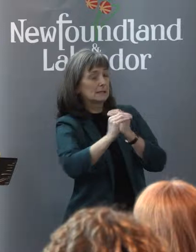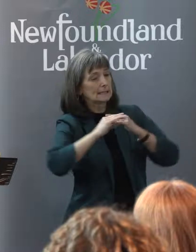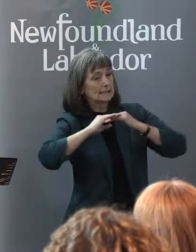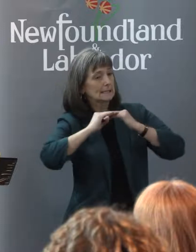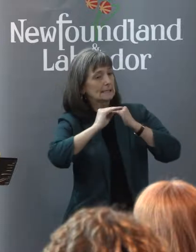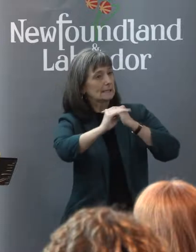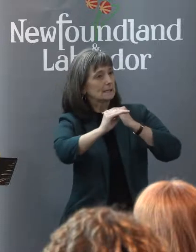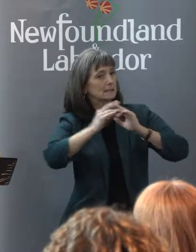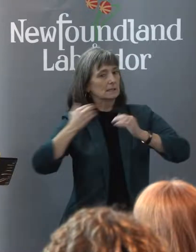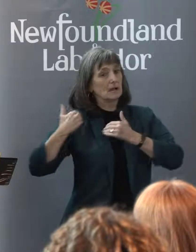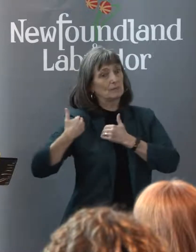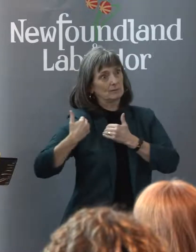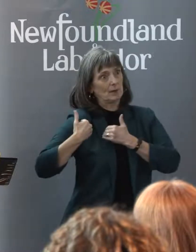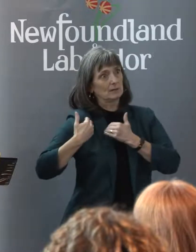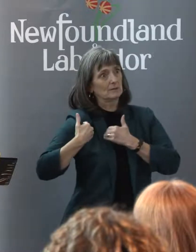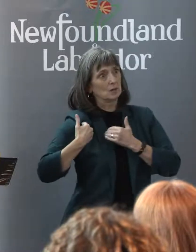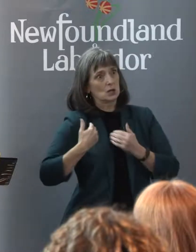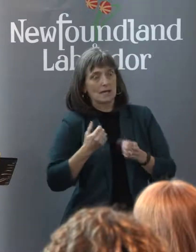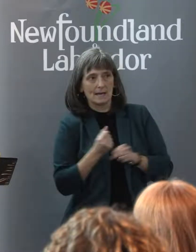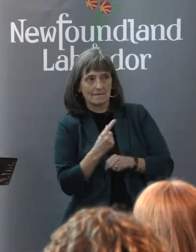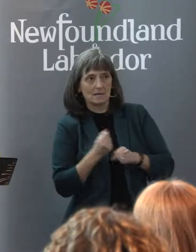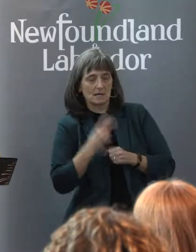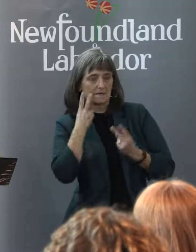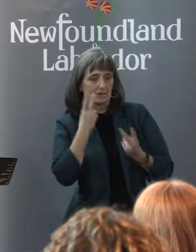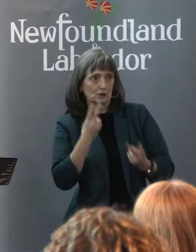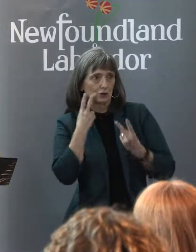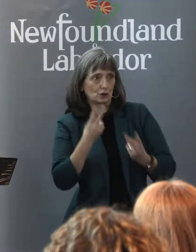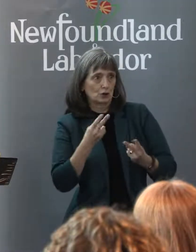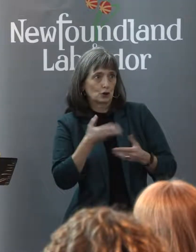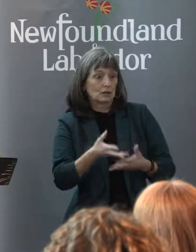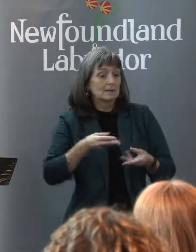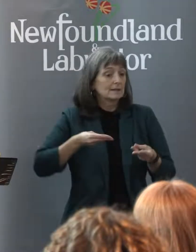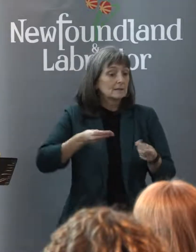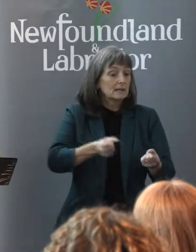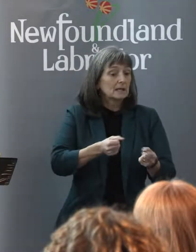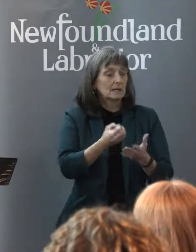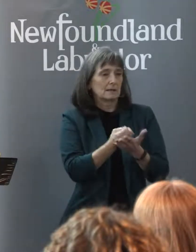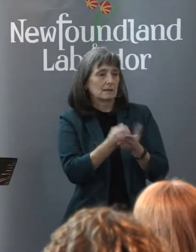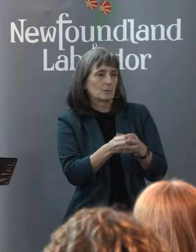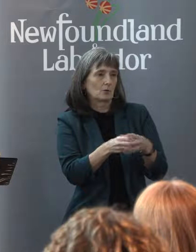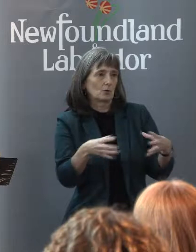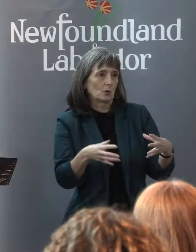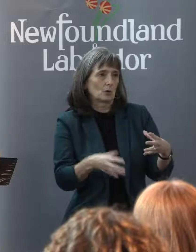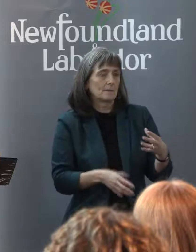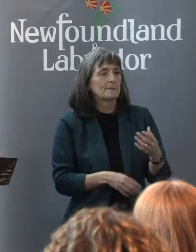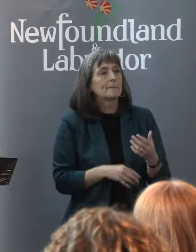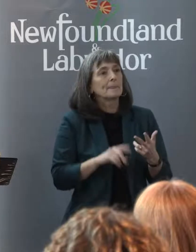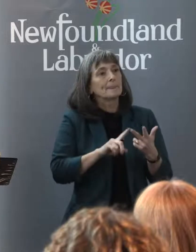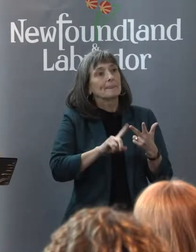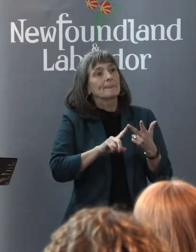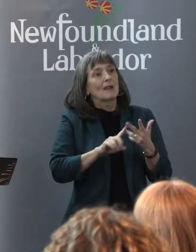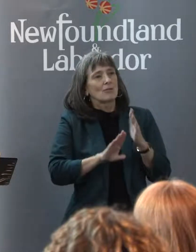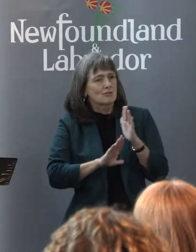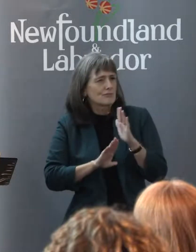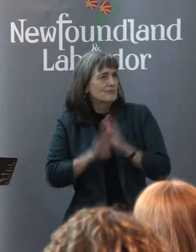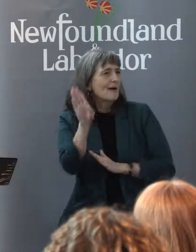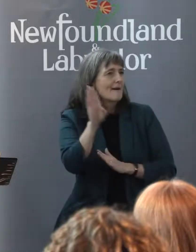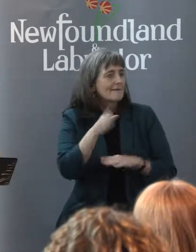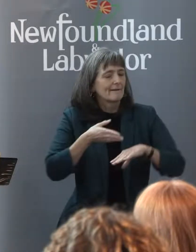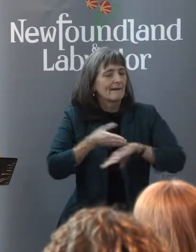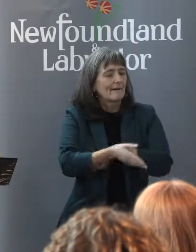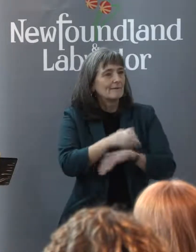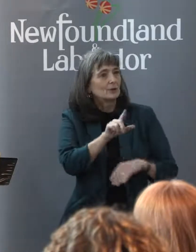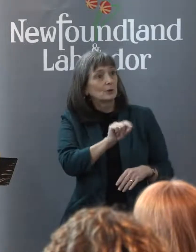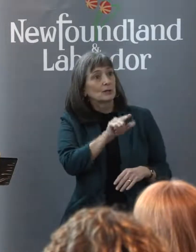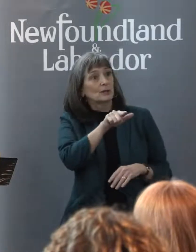and responsible annual visitation, spending, and economic growth. And Thrive